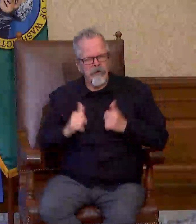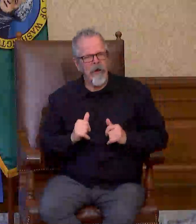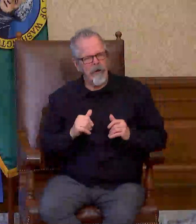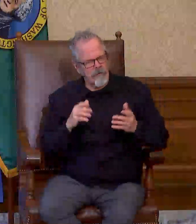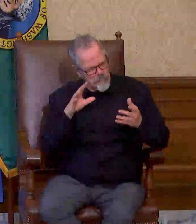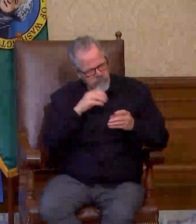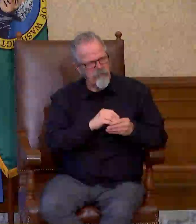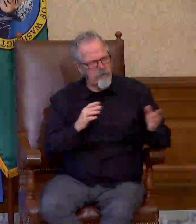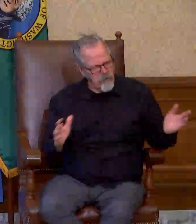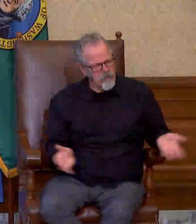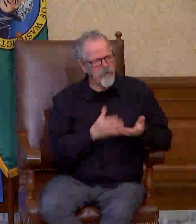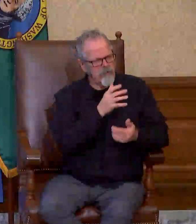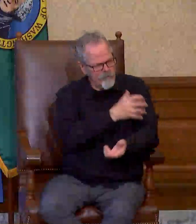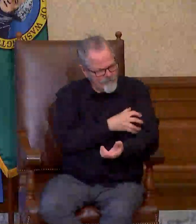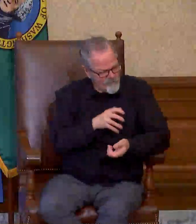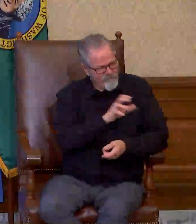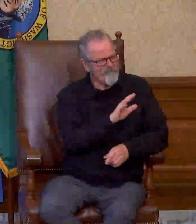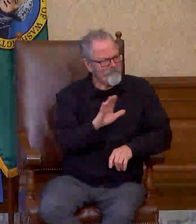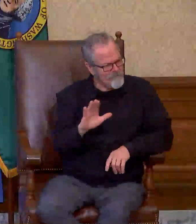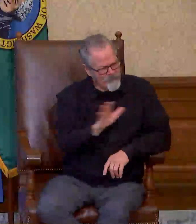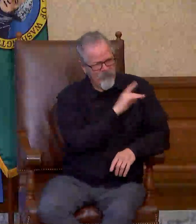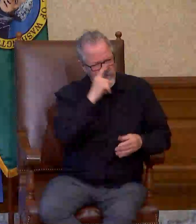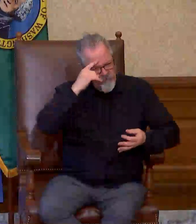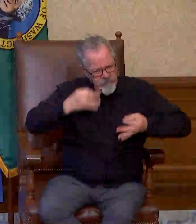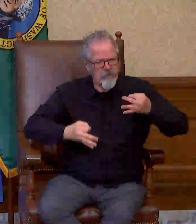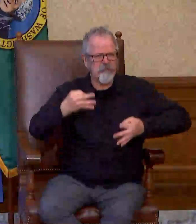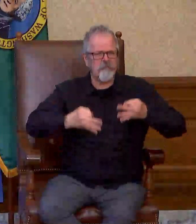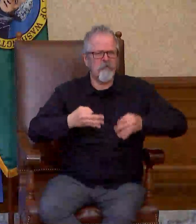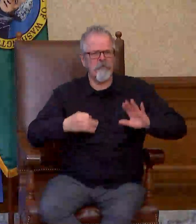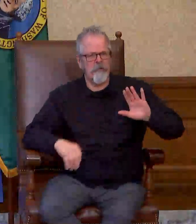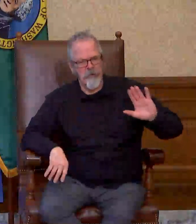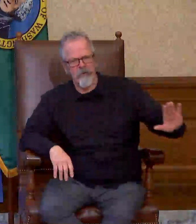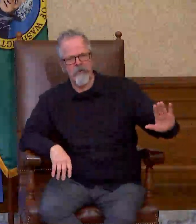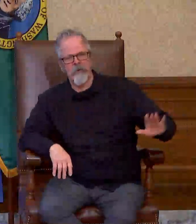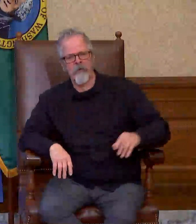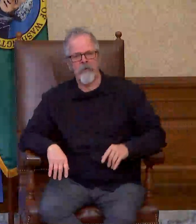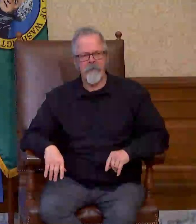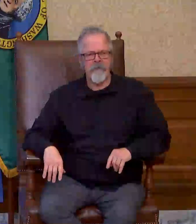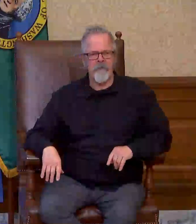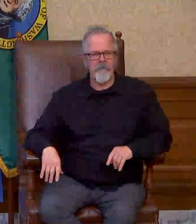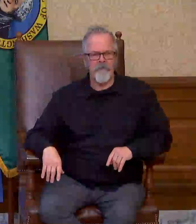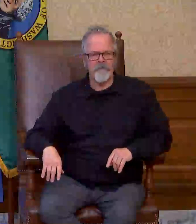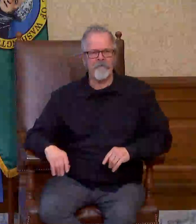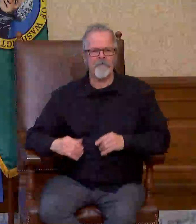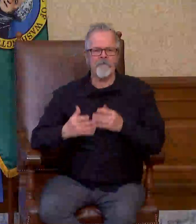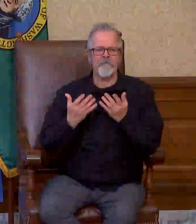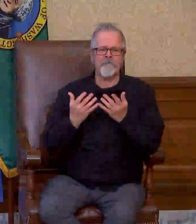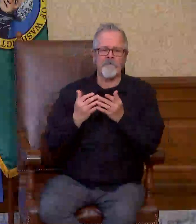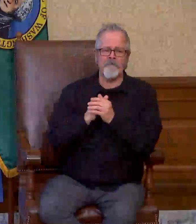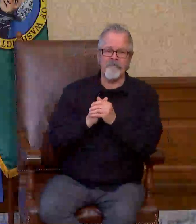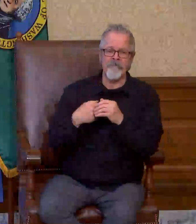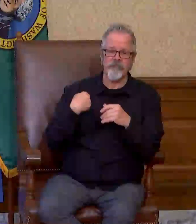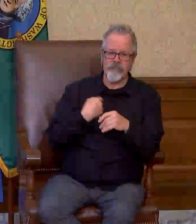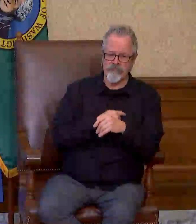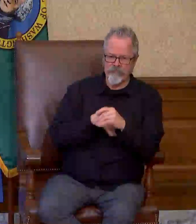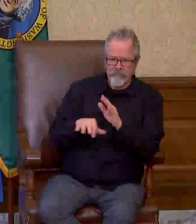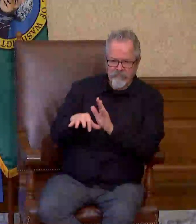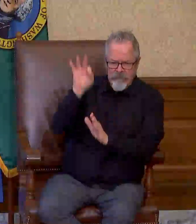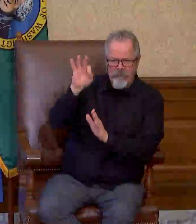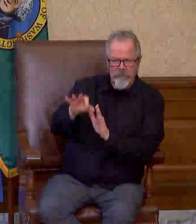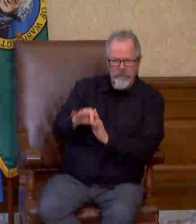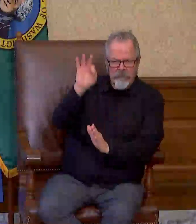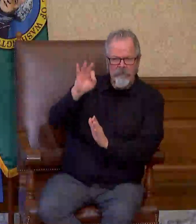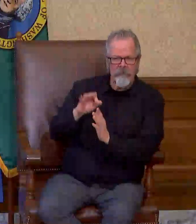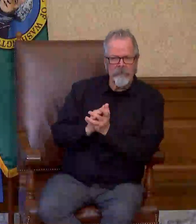of reducing our physical interactions. What we have found is that even if you have perfect